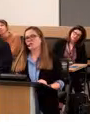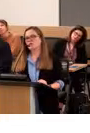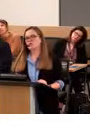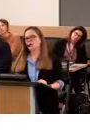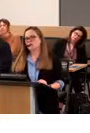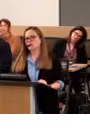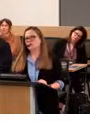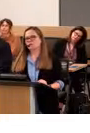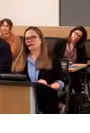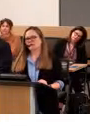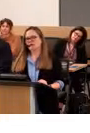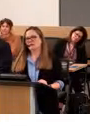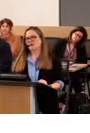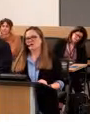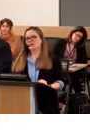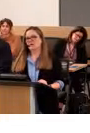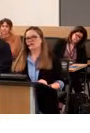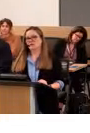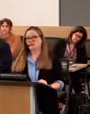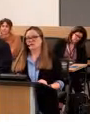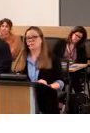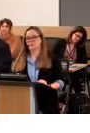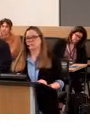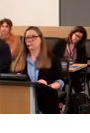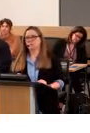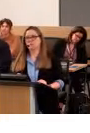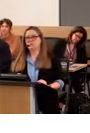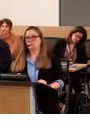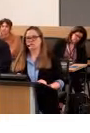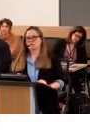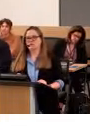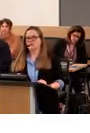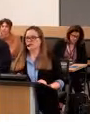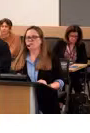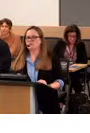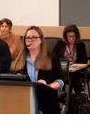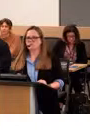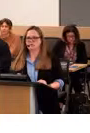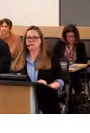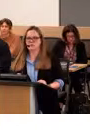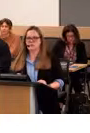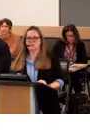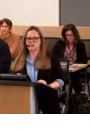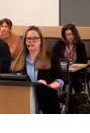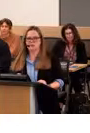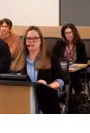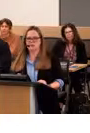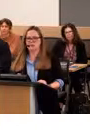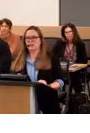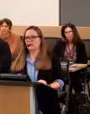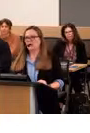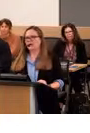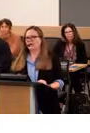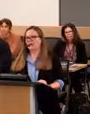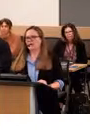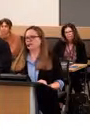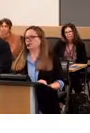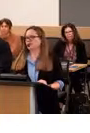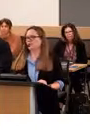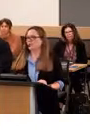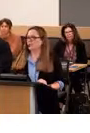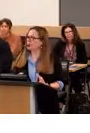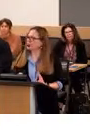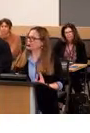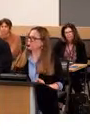We do also provide content area specific professional learning, but this varies greatly year by year. And it can look like